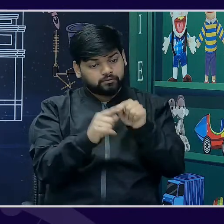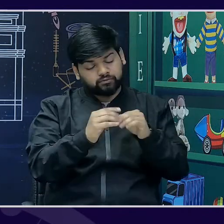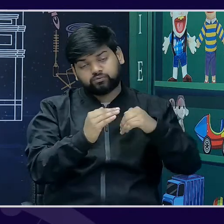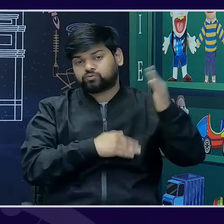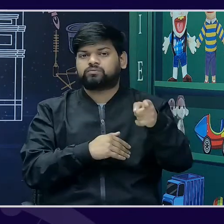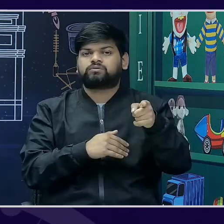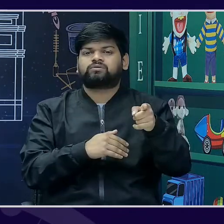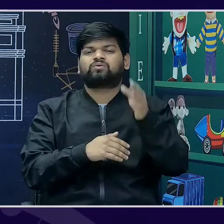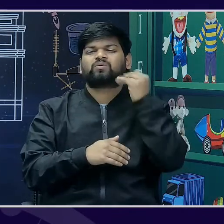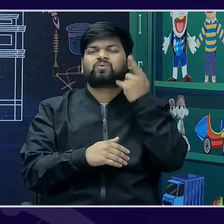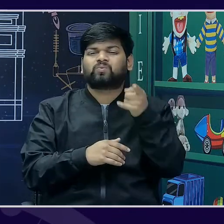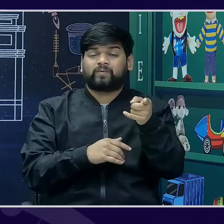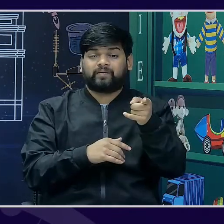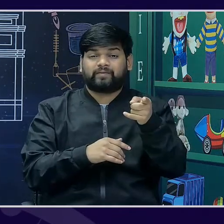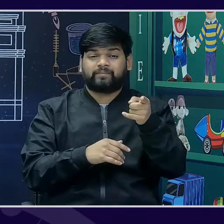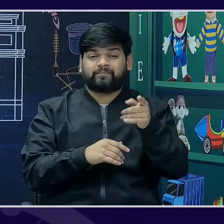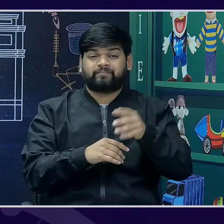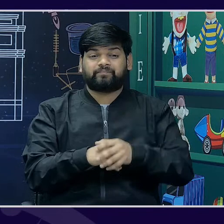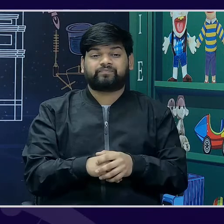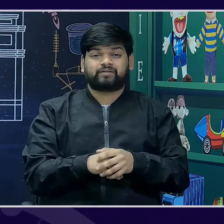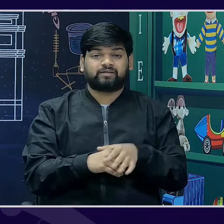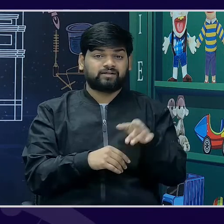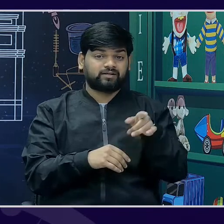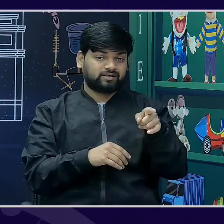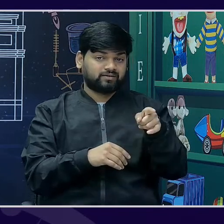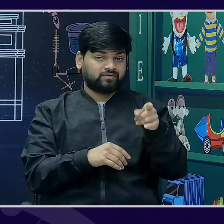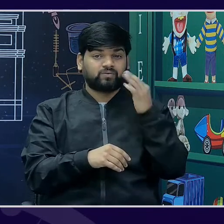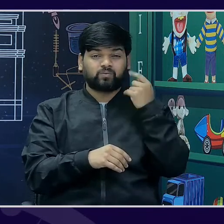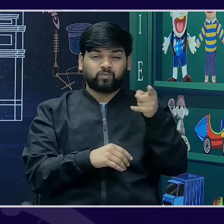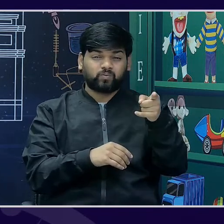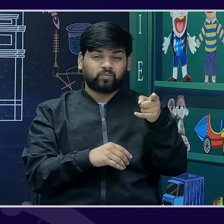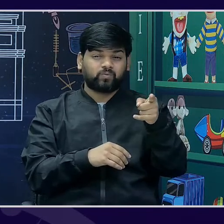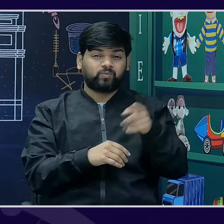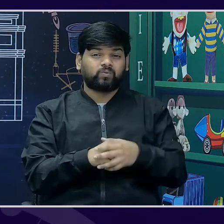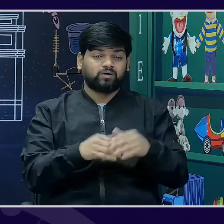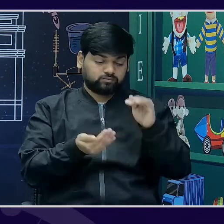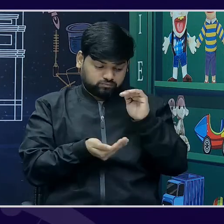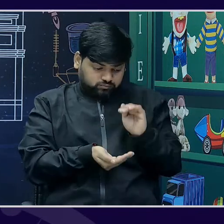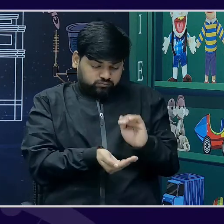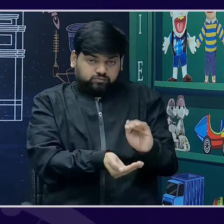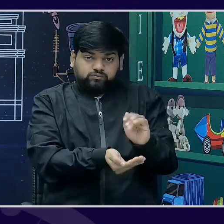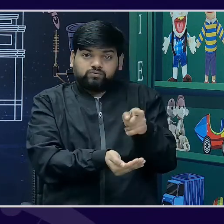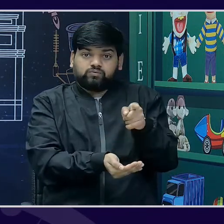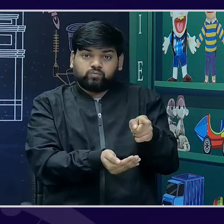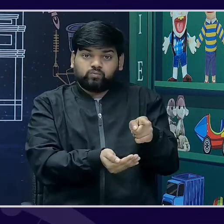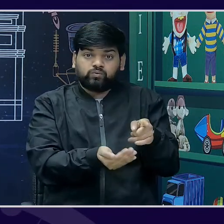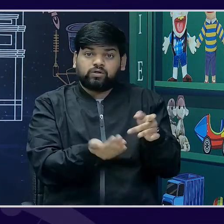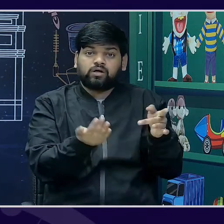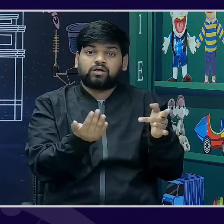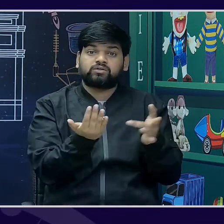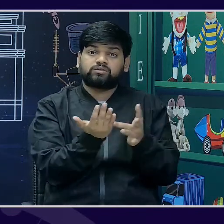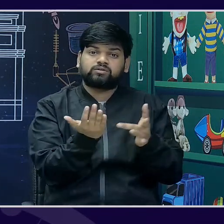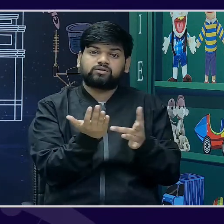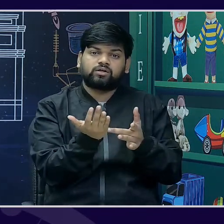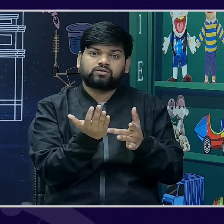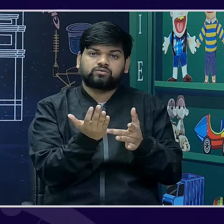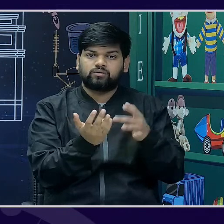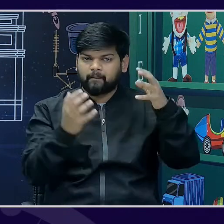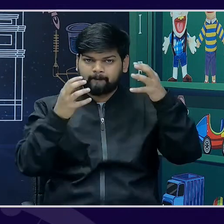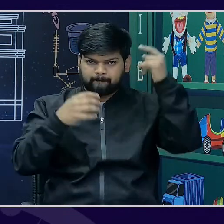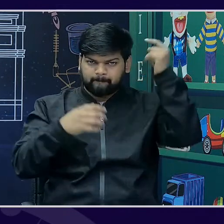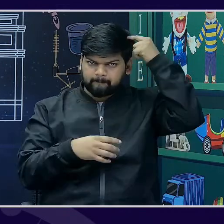the system, the human brain, the human chemistry has been tuned for some